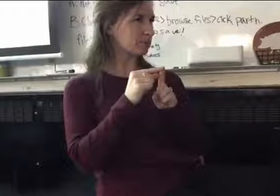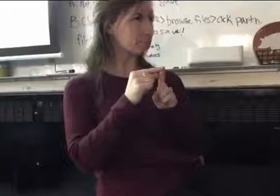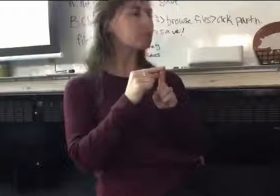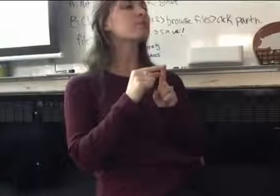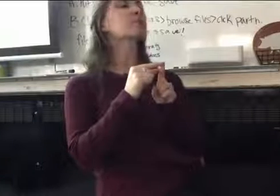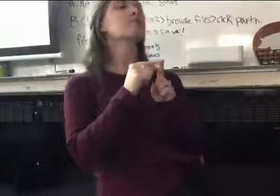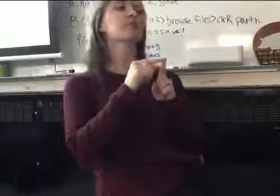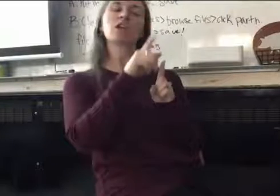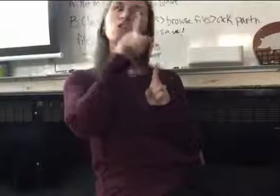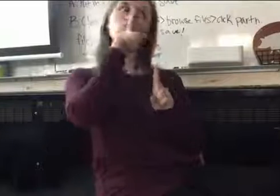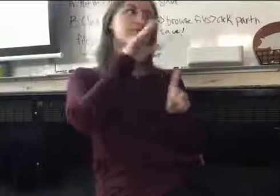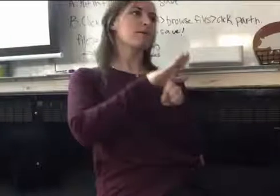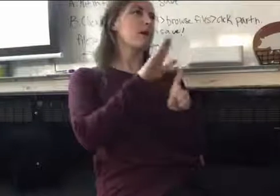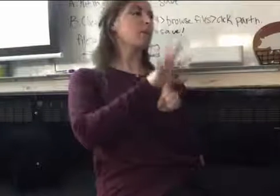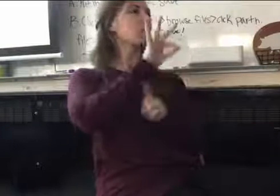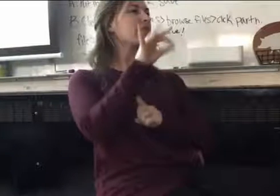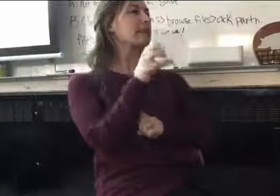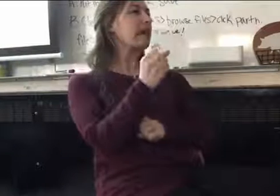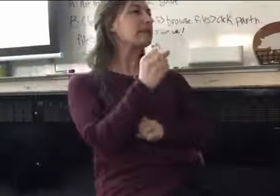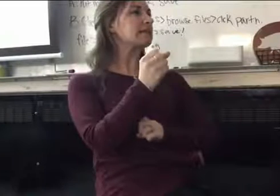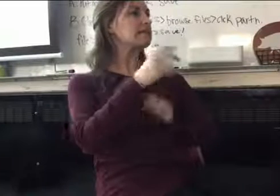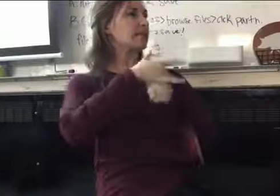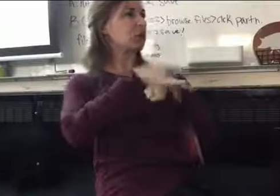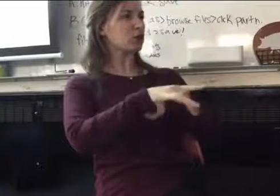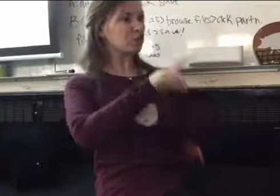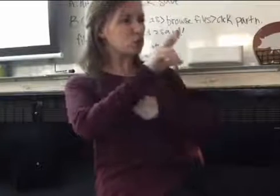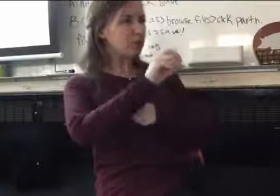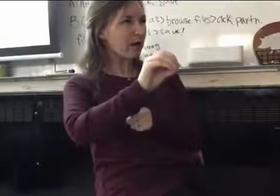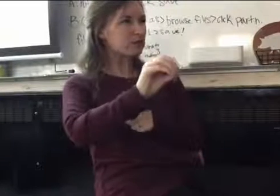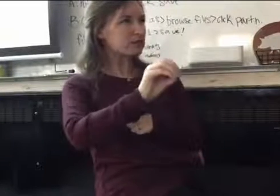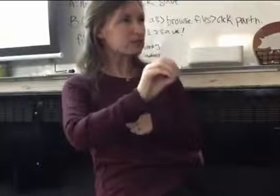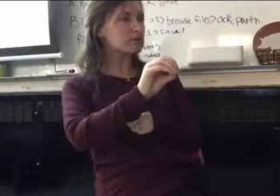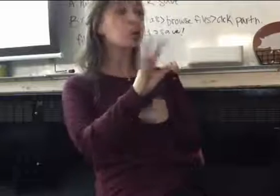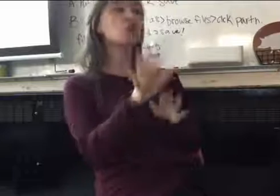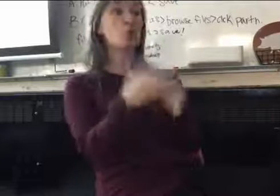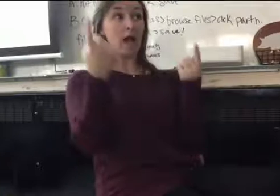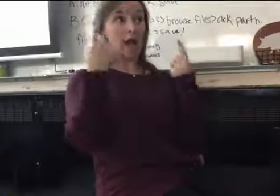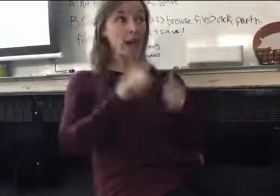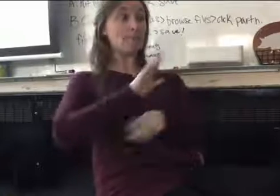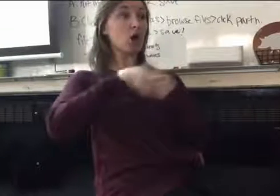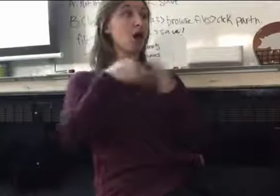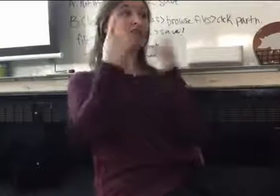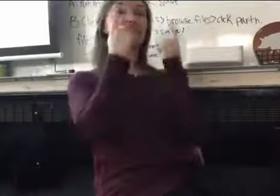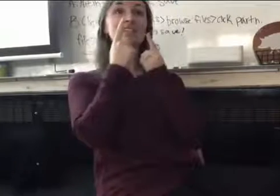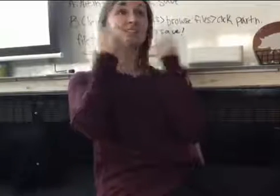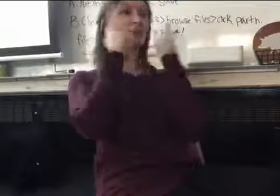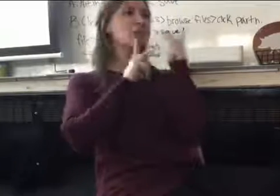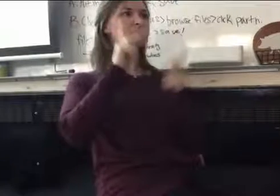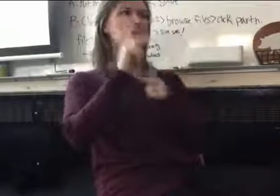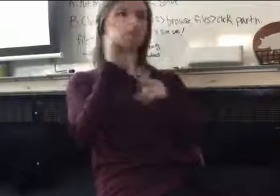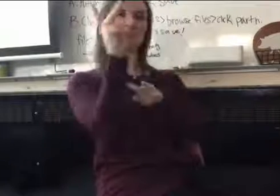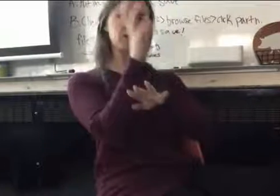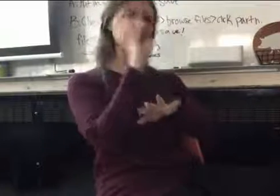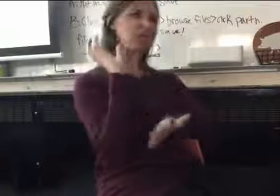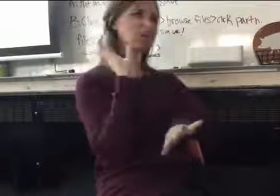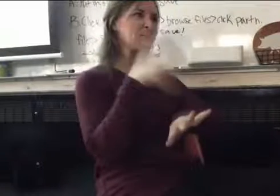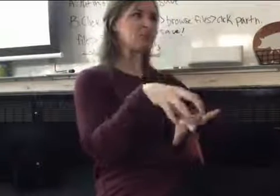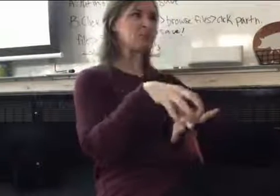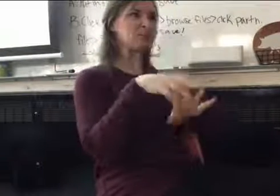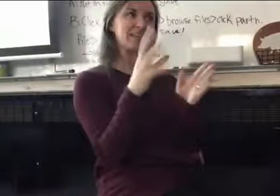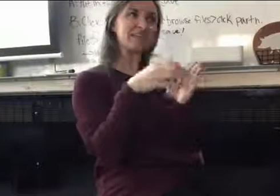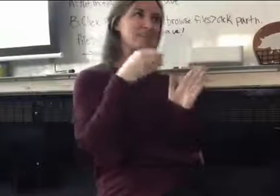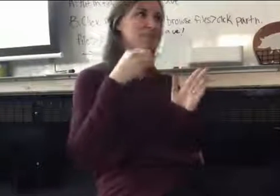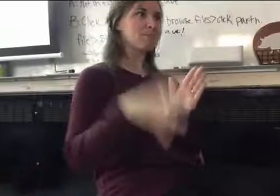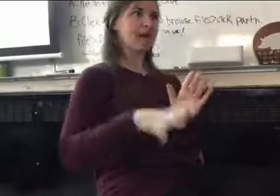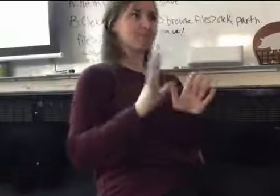those were really popular in the 90s and the 2000s, is that what happened is that all these famous people were getting these big, giant, expensive